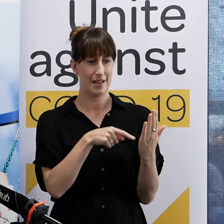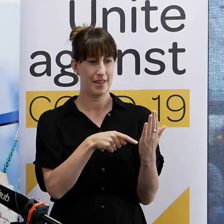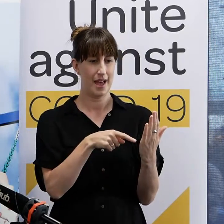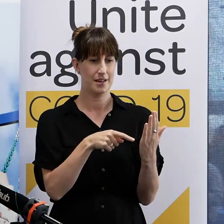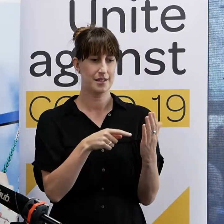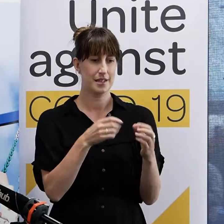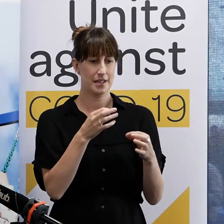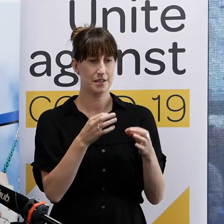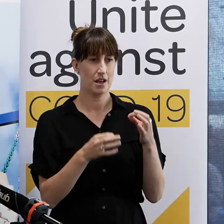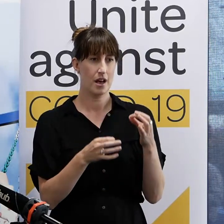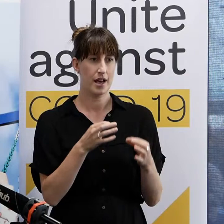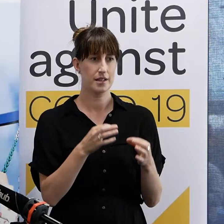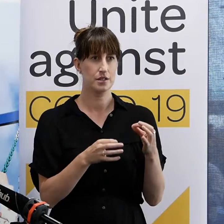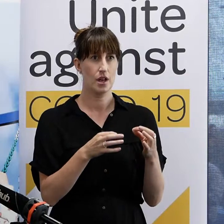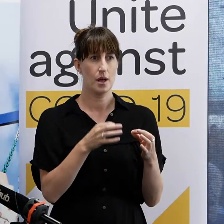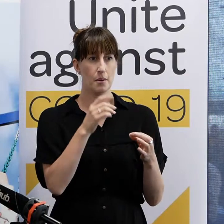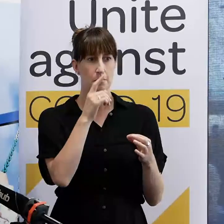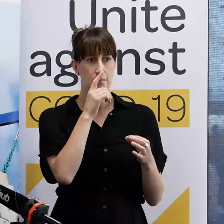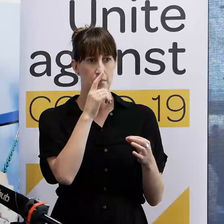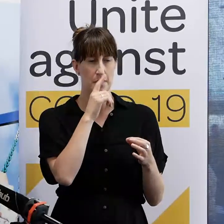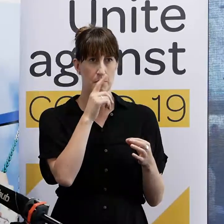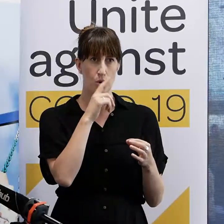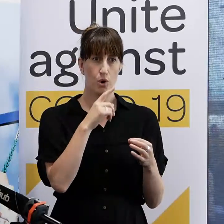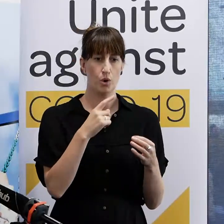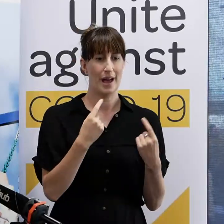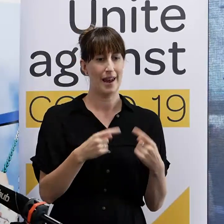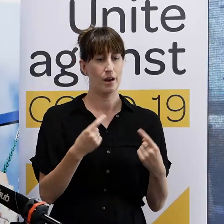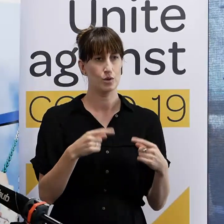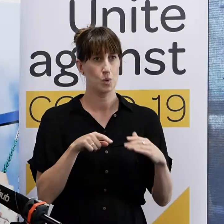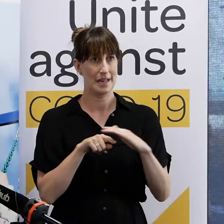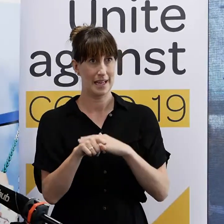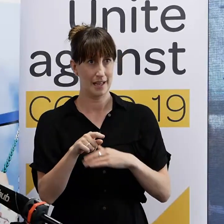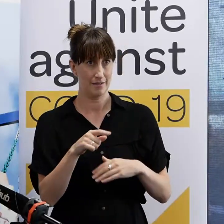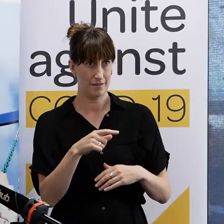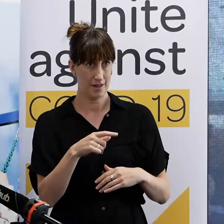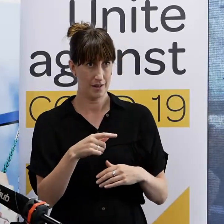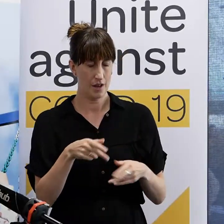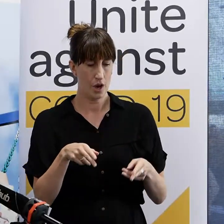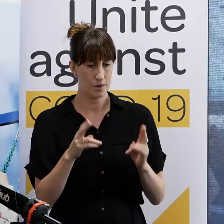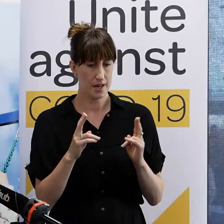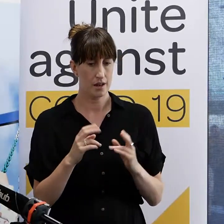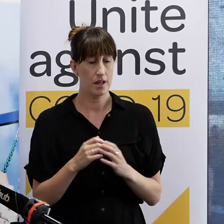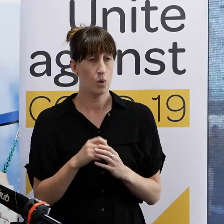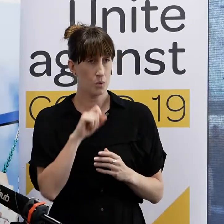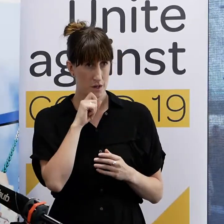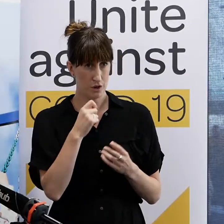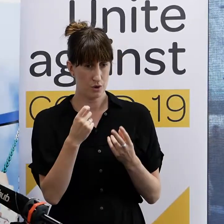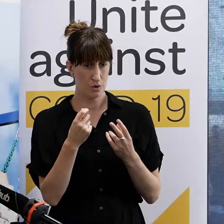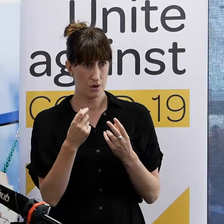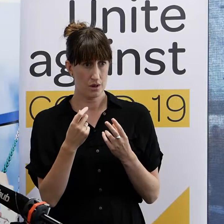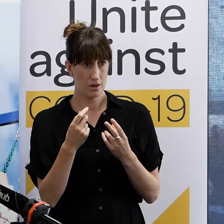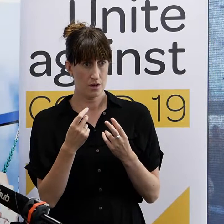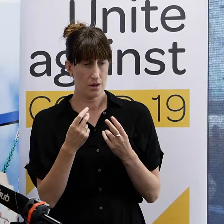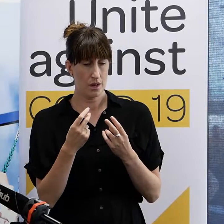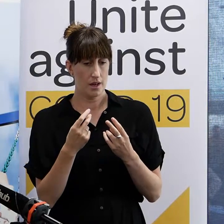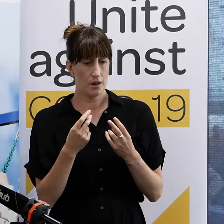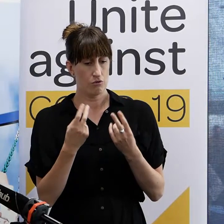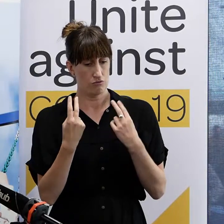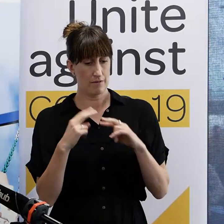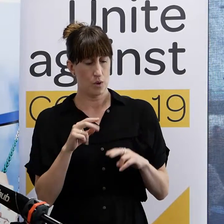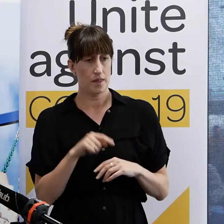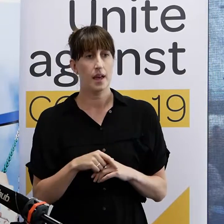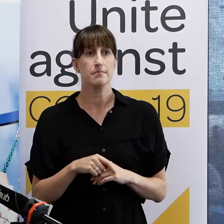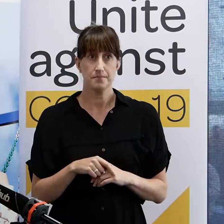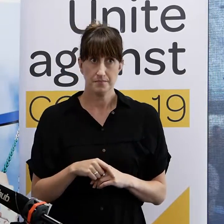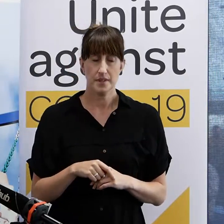course. And one of the points you made earlier on is, of course, we're about to embark. we don't know the date yet, but on a quarantine-free travel arrangement with